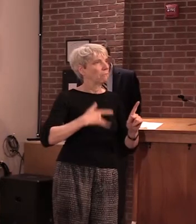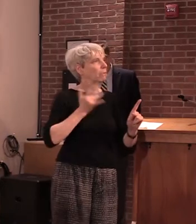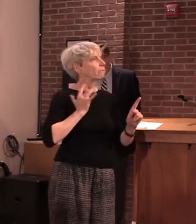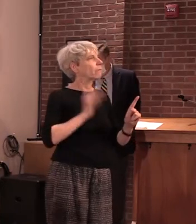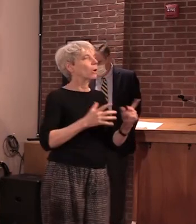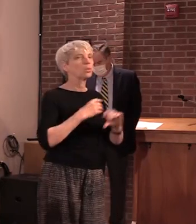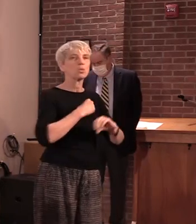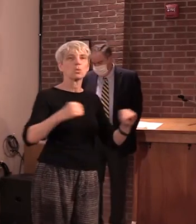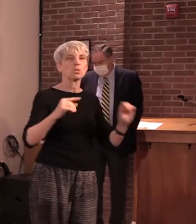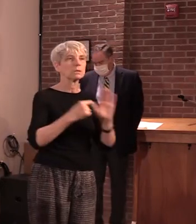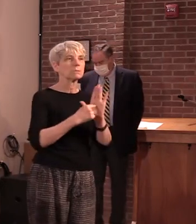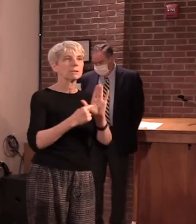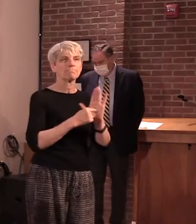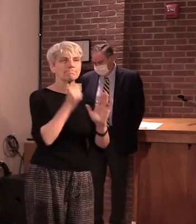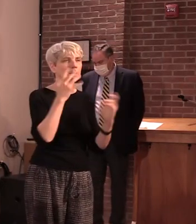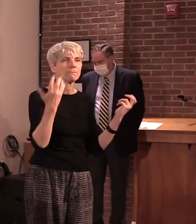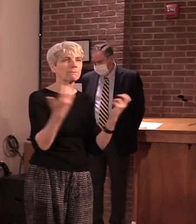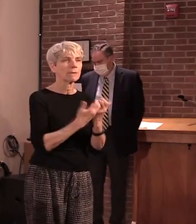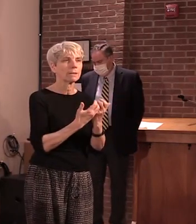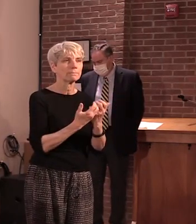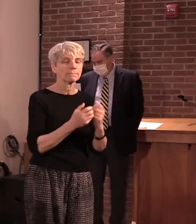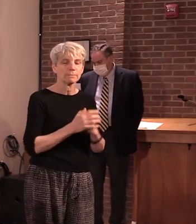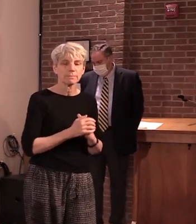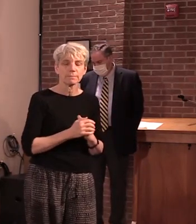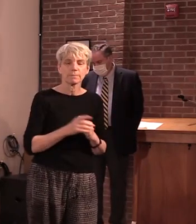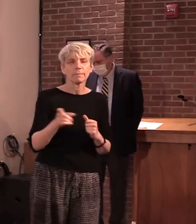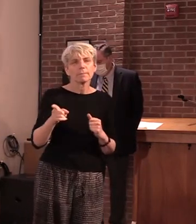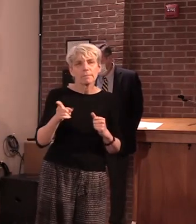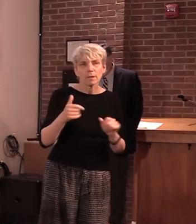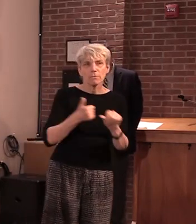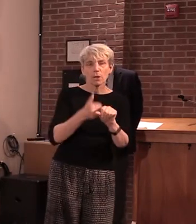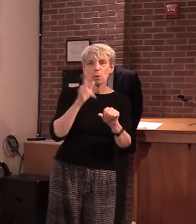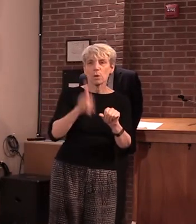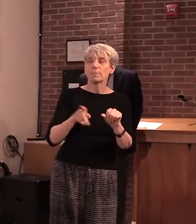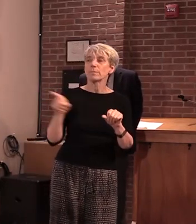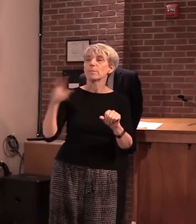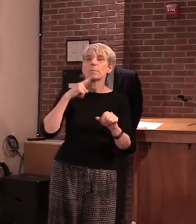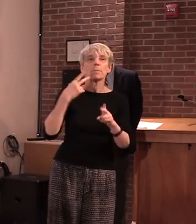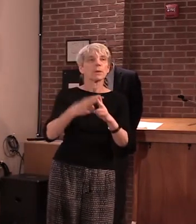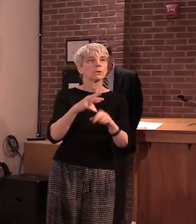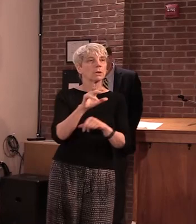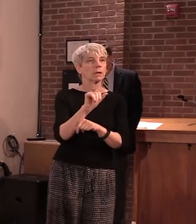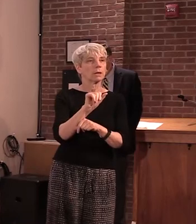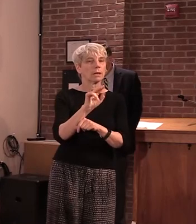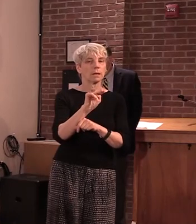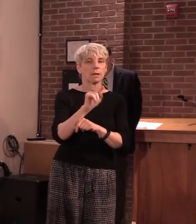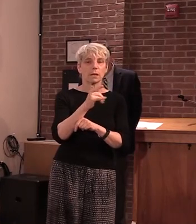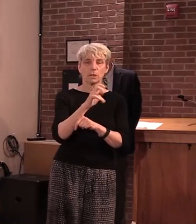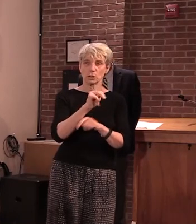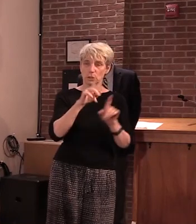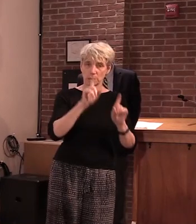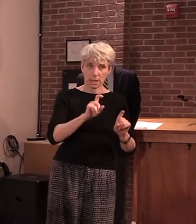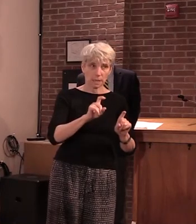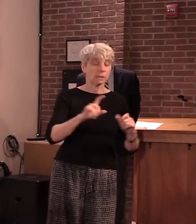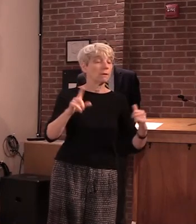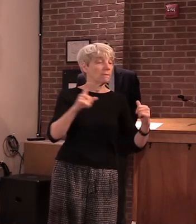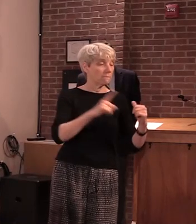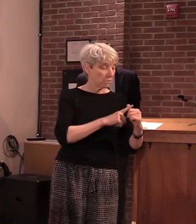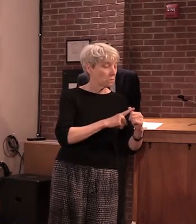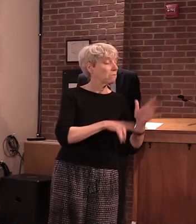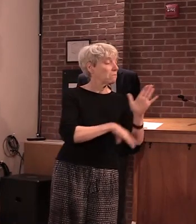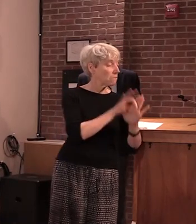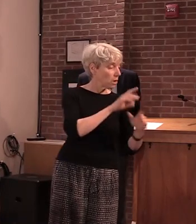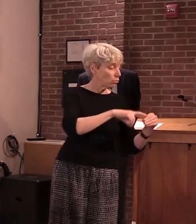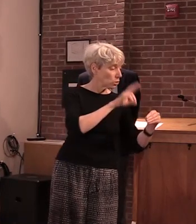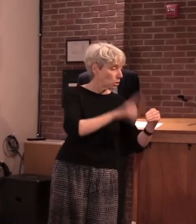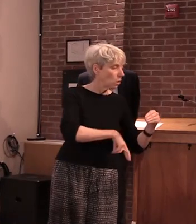So, just to follow, you had said that an antigen test needs to be confirmed by a PCR test.